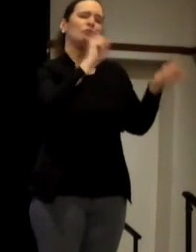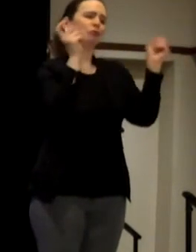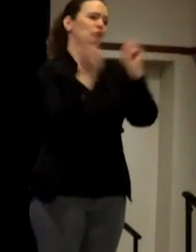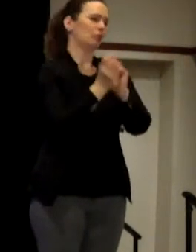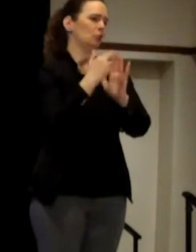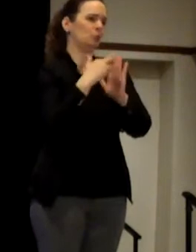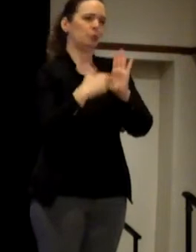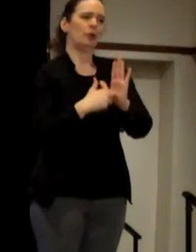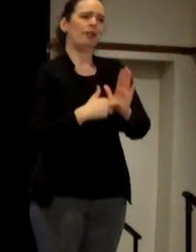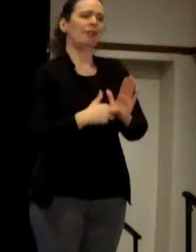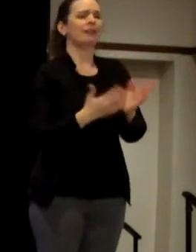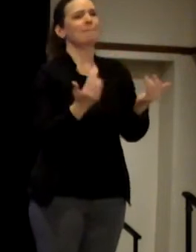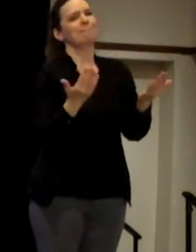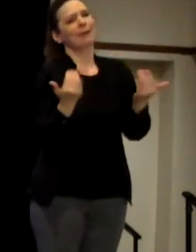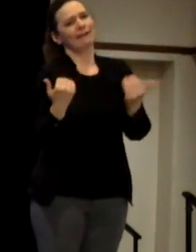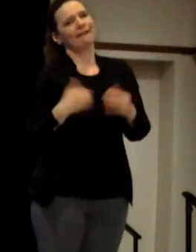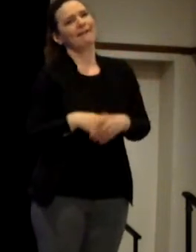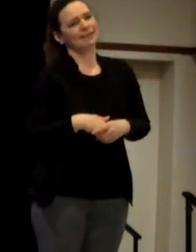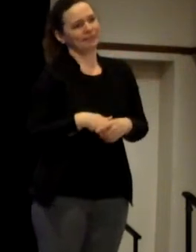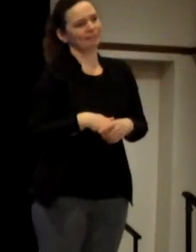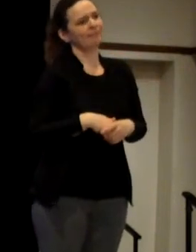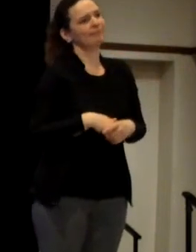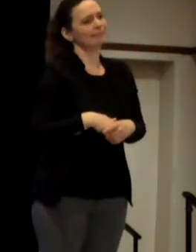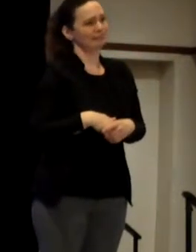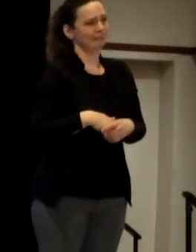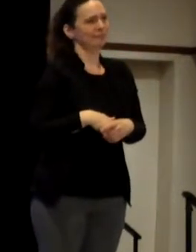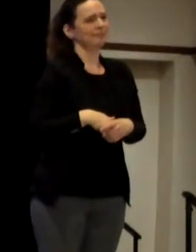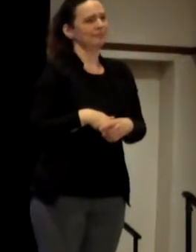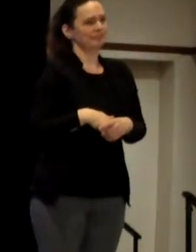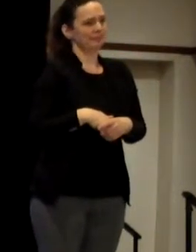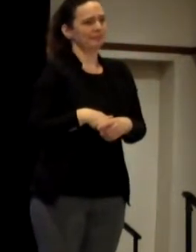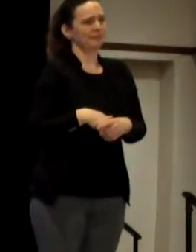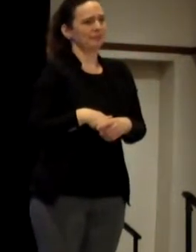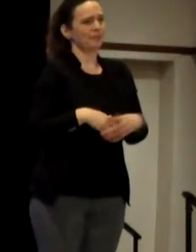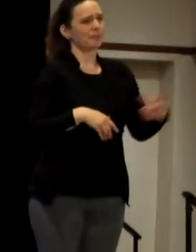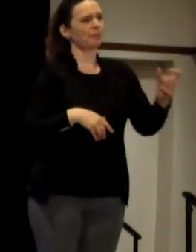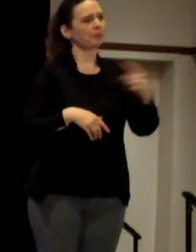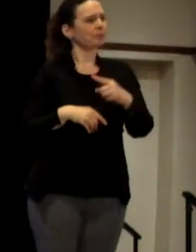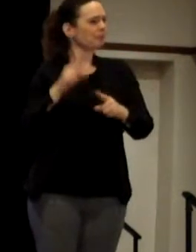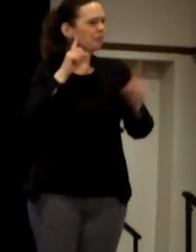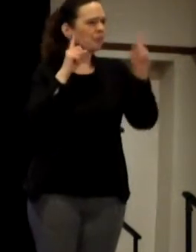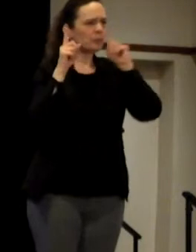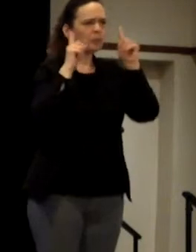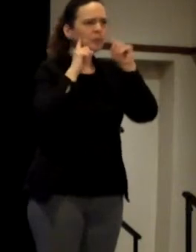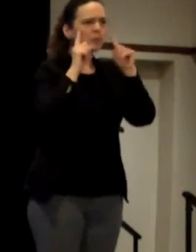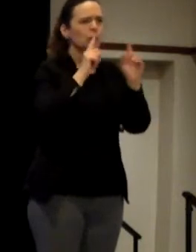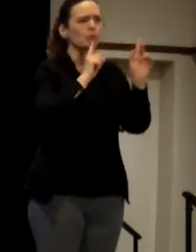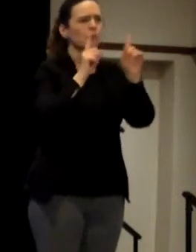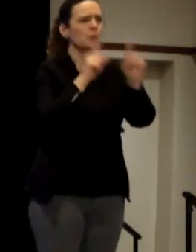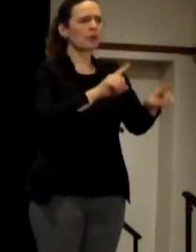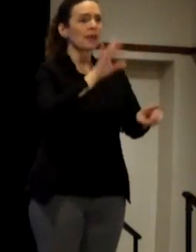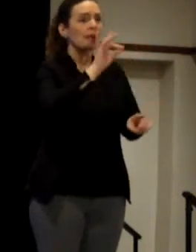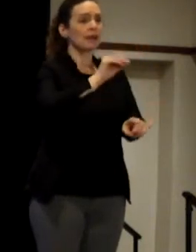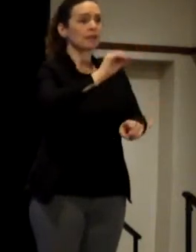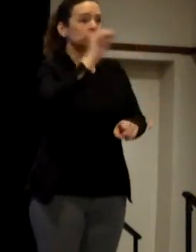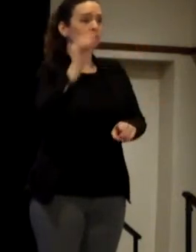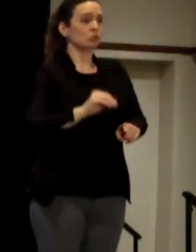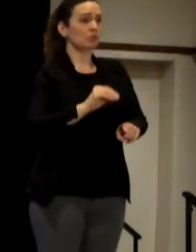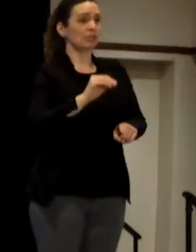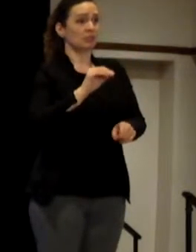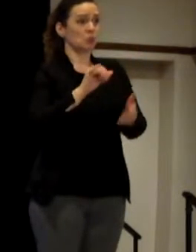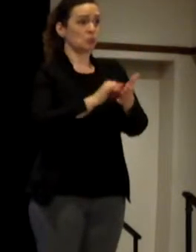practically to have some of these venues open. There's been reports that 80% of New Yorkers are vaccine eligible. Do you think that's an accurate number, and do you think that's reflected